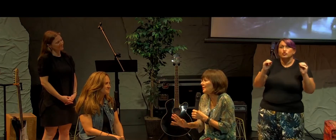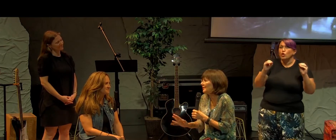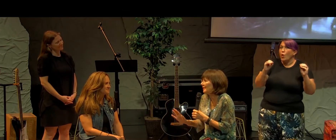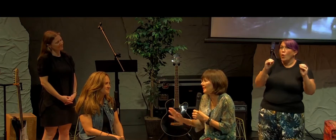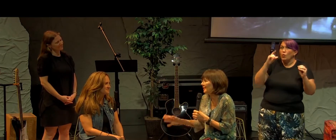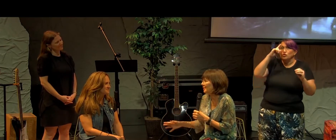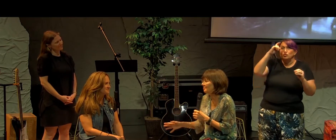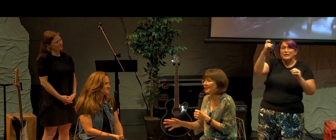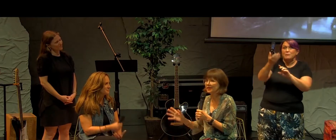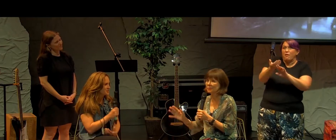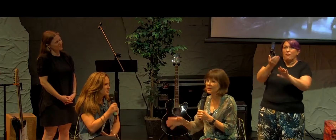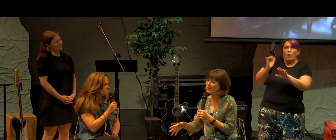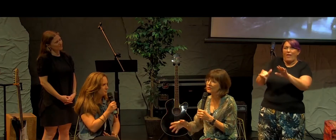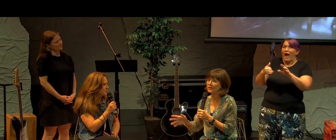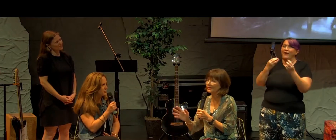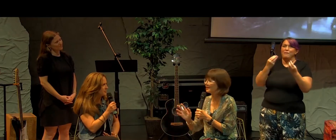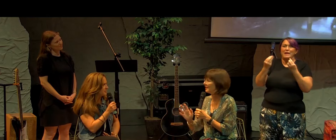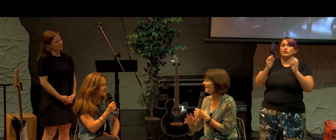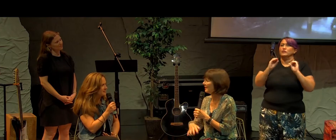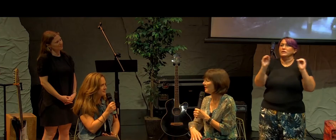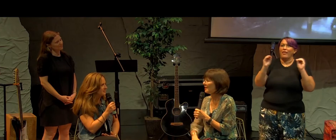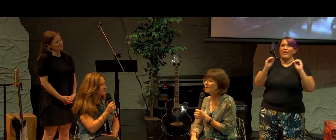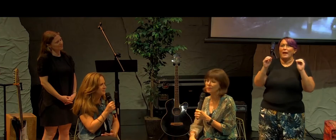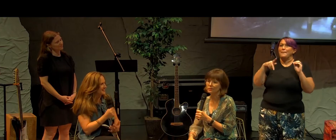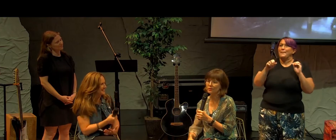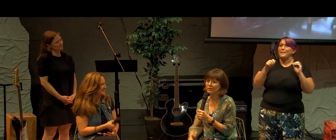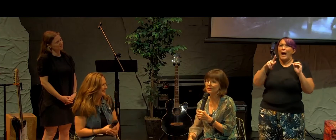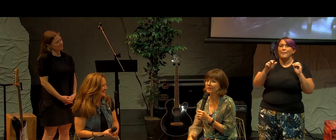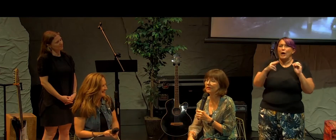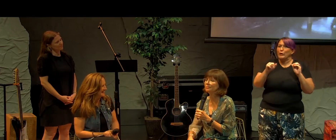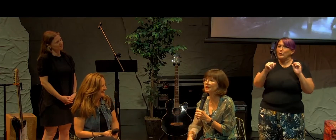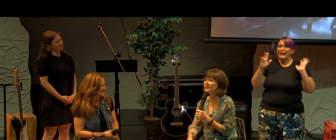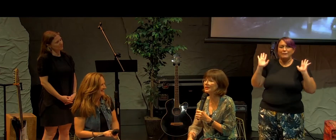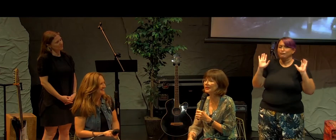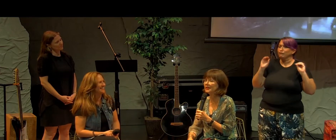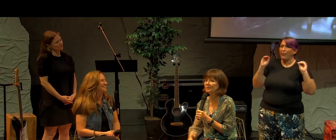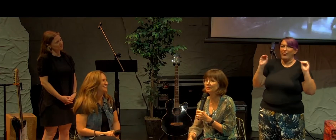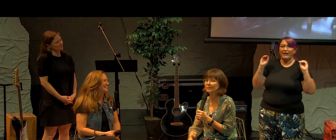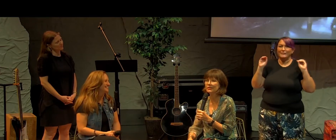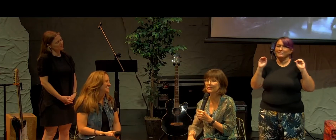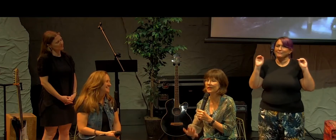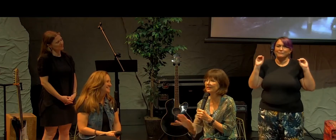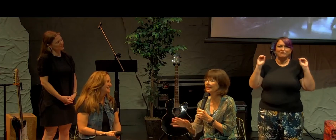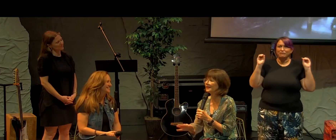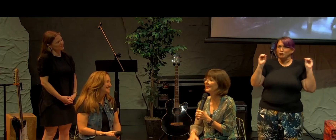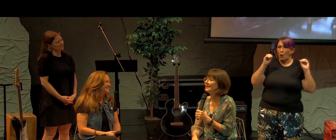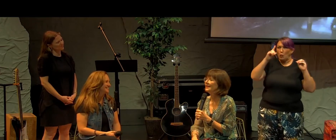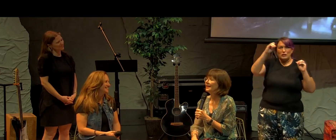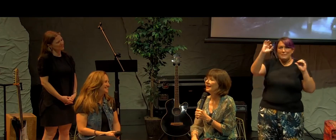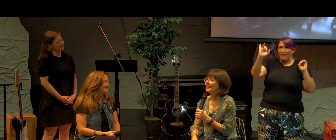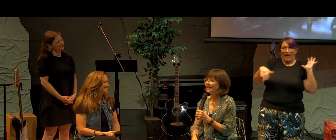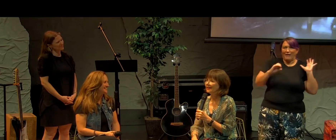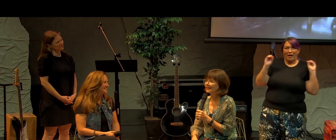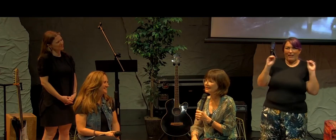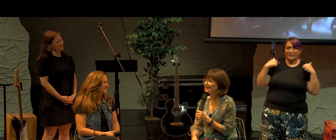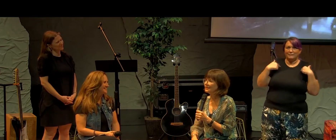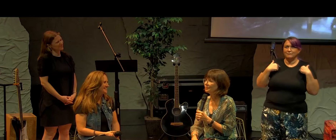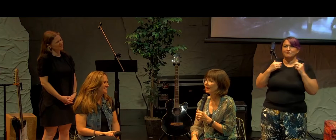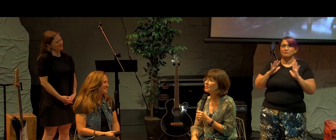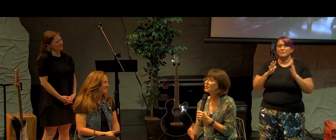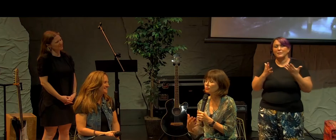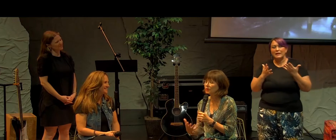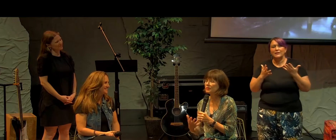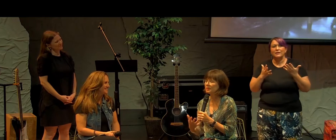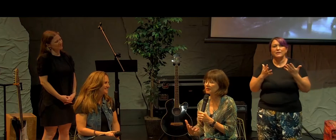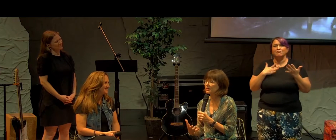going, you know, into the ministry. Papua New Guinea. No, Lord, no. Mission team, Russia, nothing like that. but